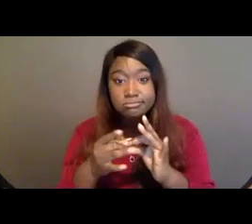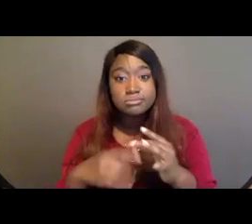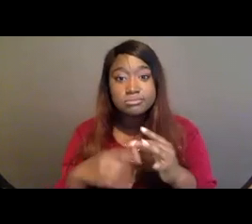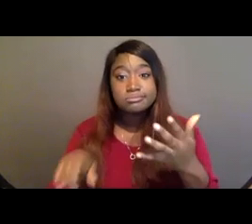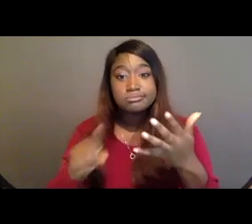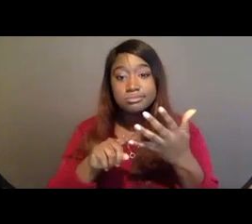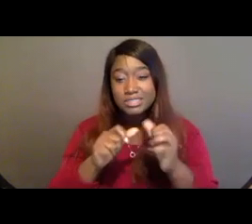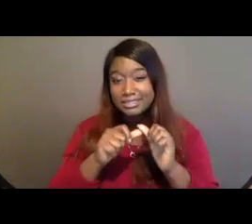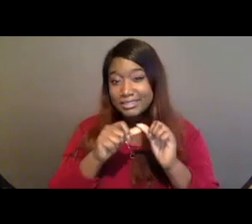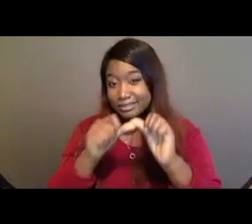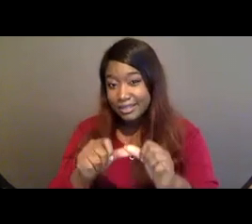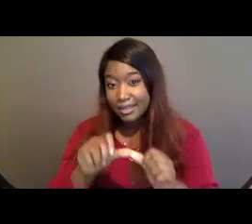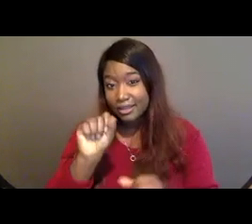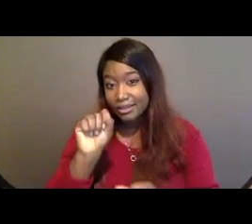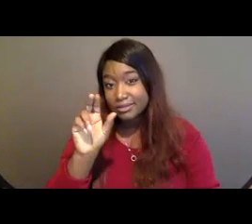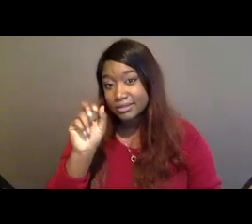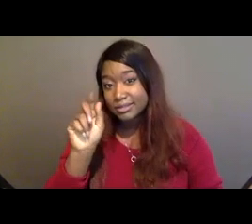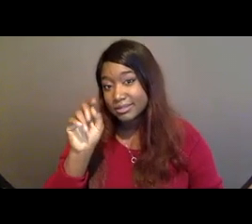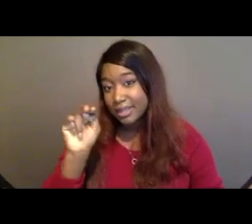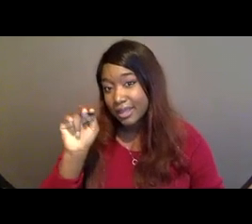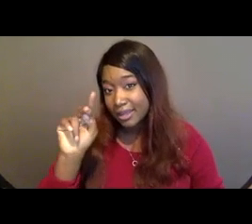sustained.